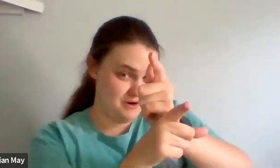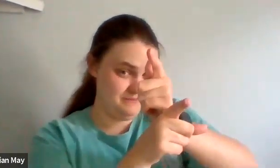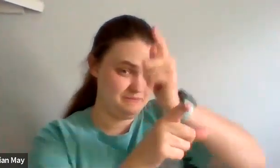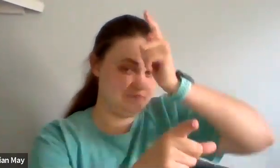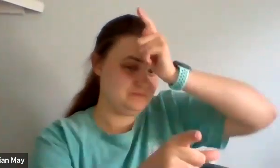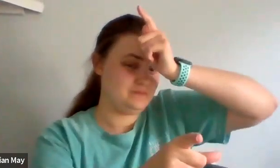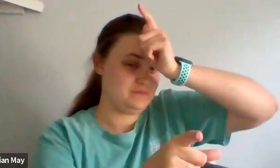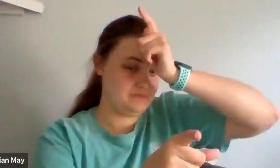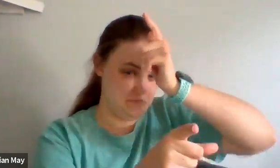Brother.